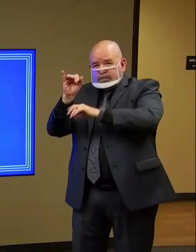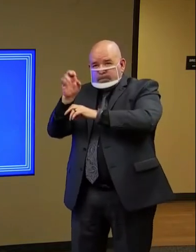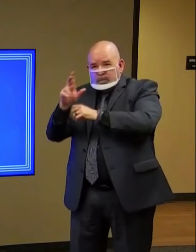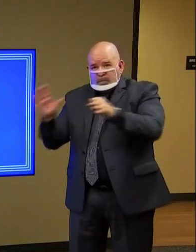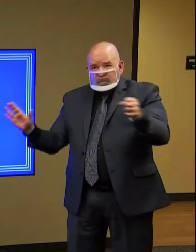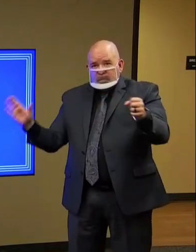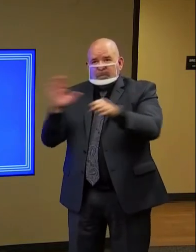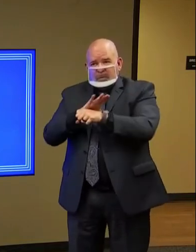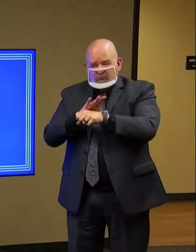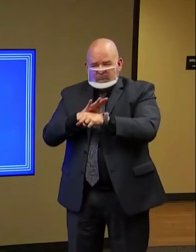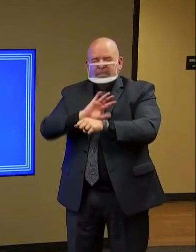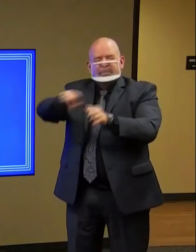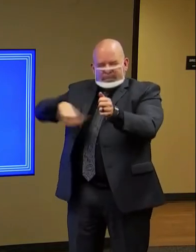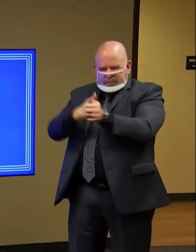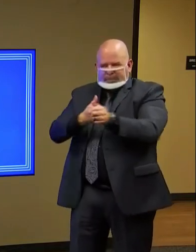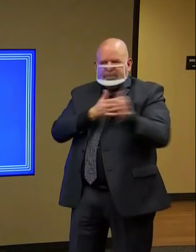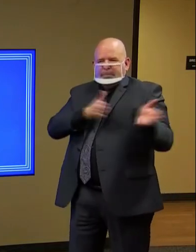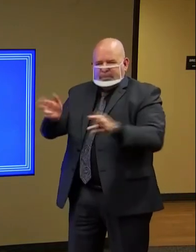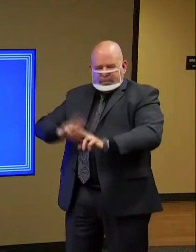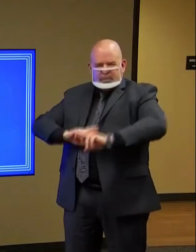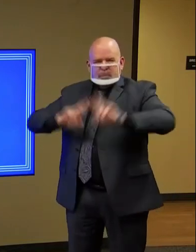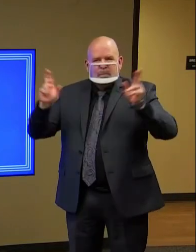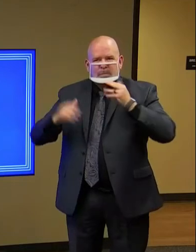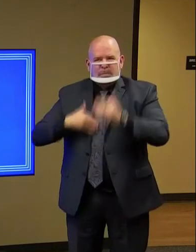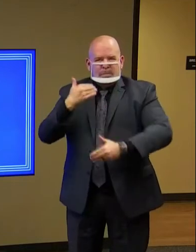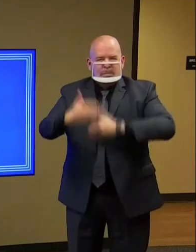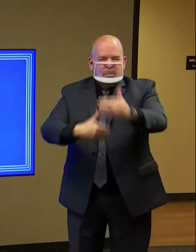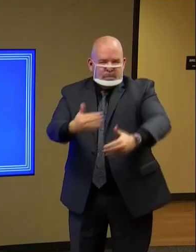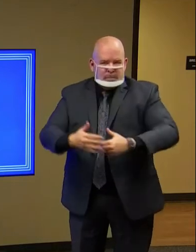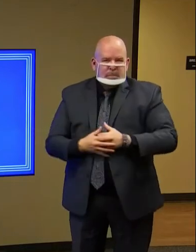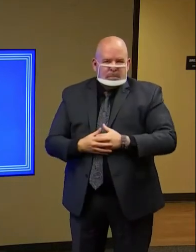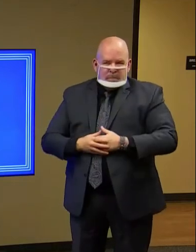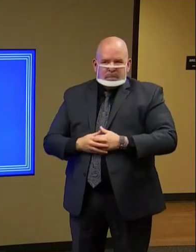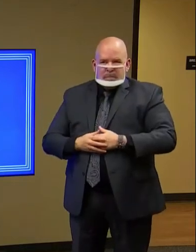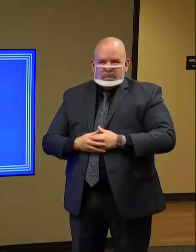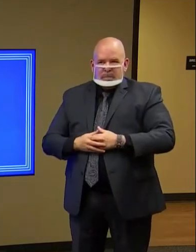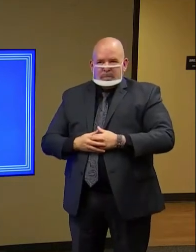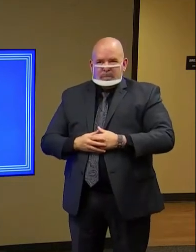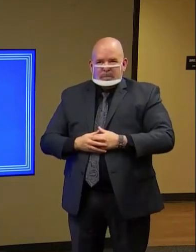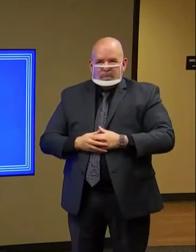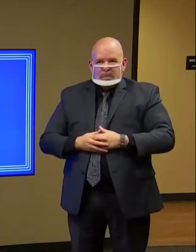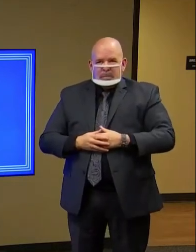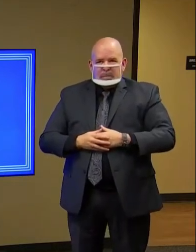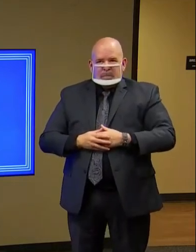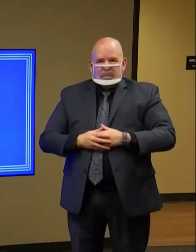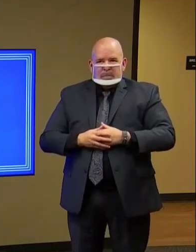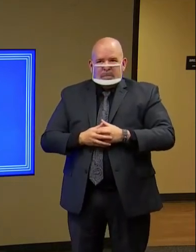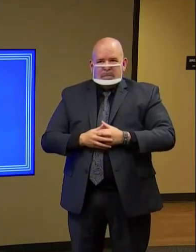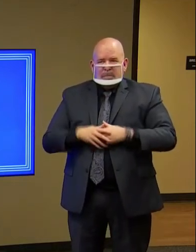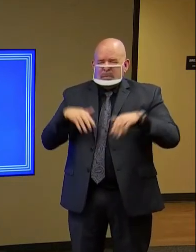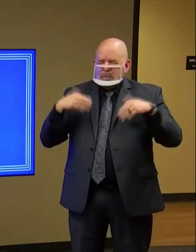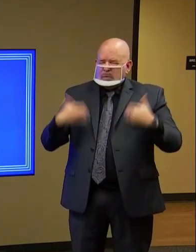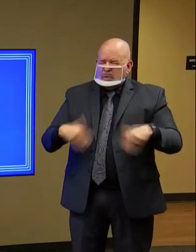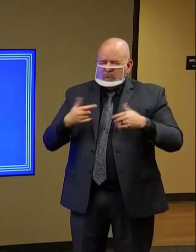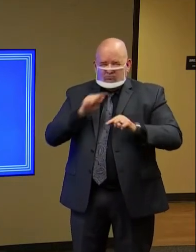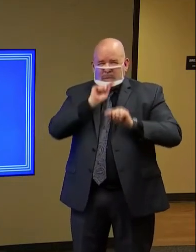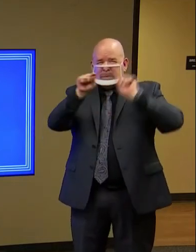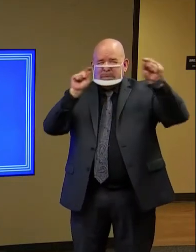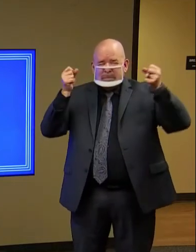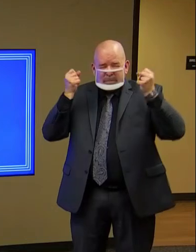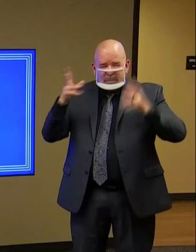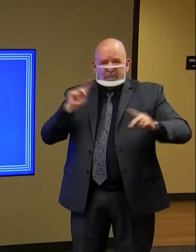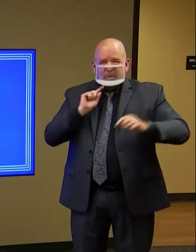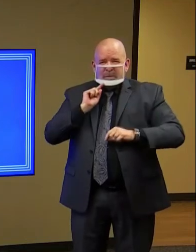at such a high load that it's very critical. There are surge plans that they all have in